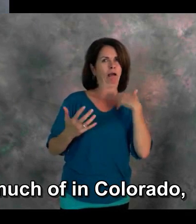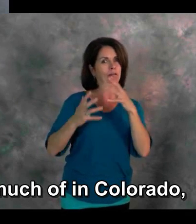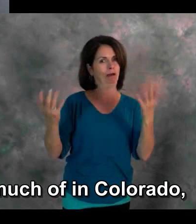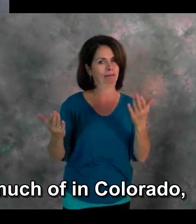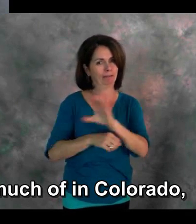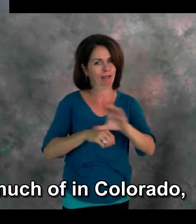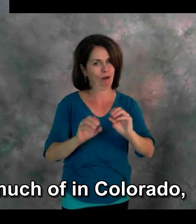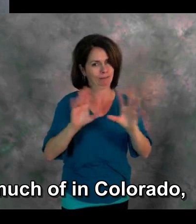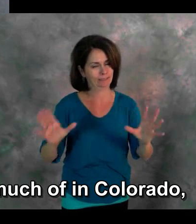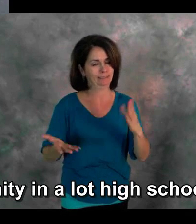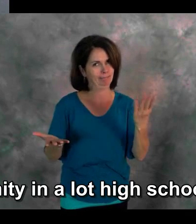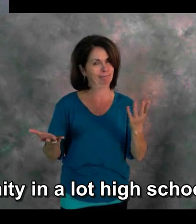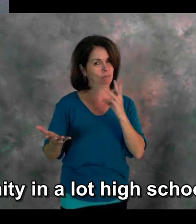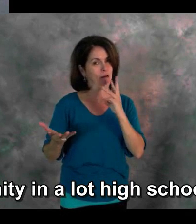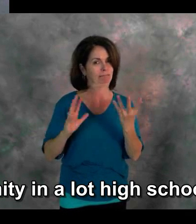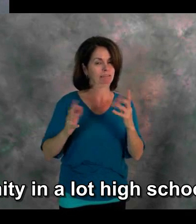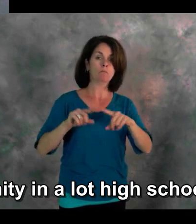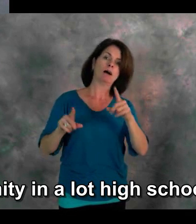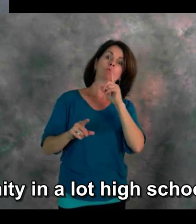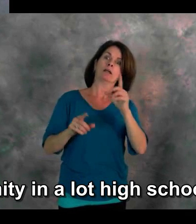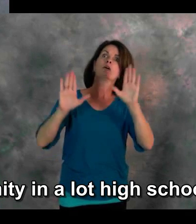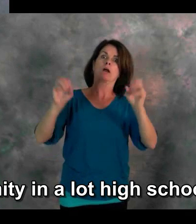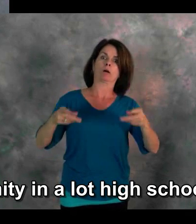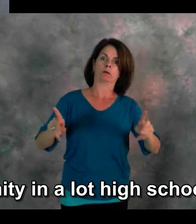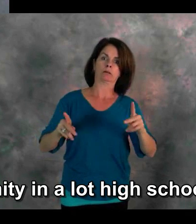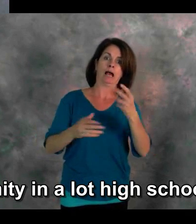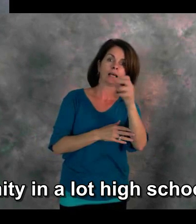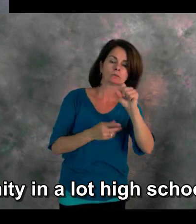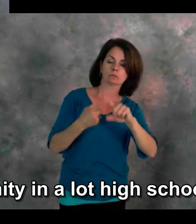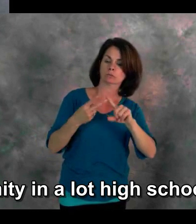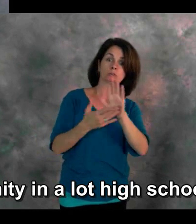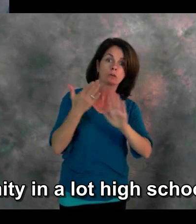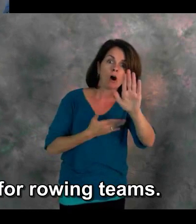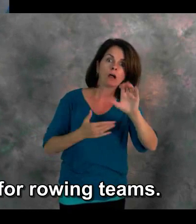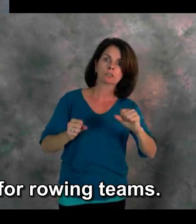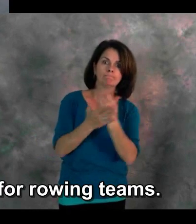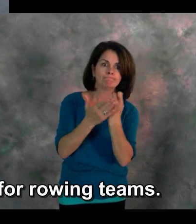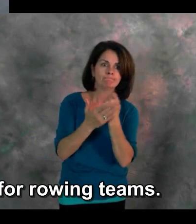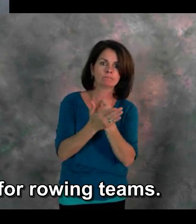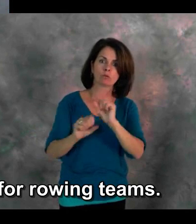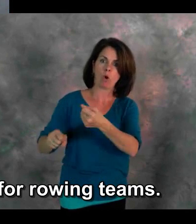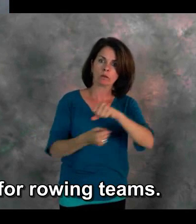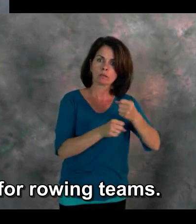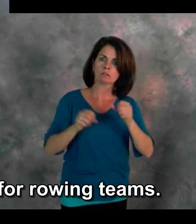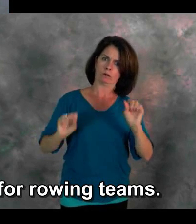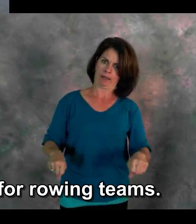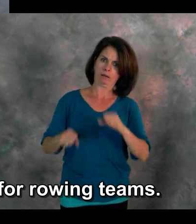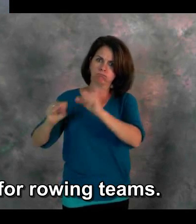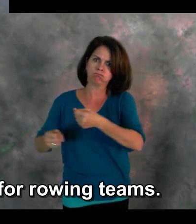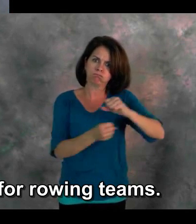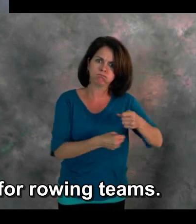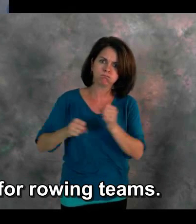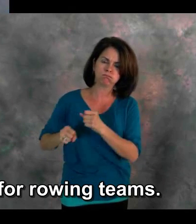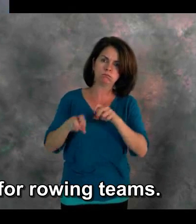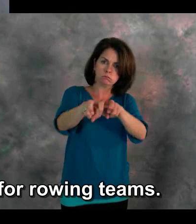that we don't have too much of in Colorado, but can be a great opportunity in a lot of high schools and a lot of colleges